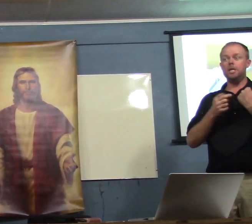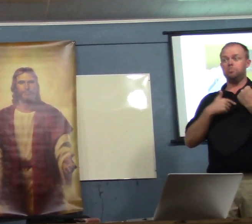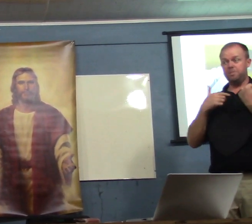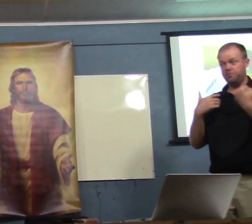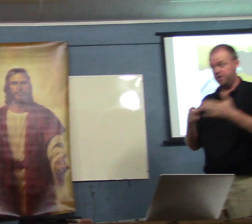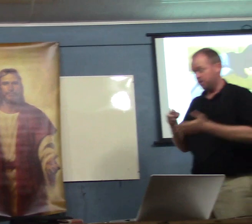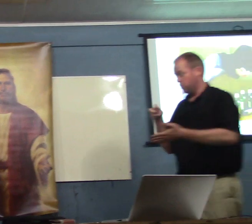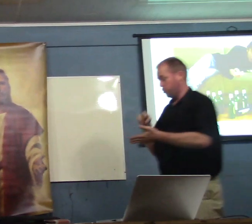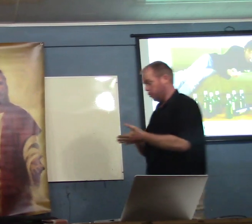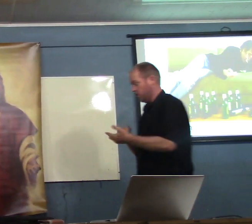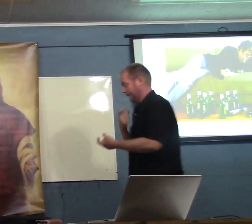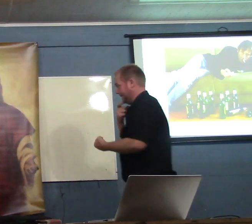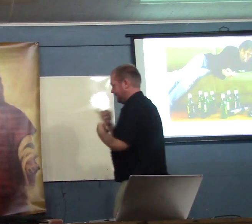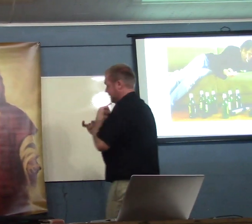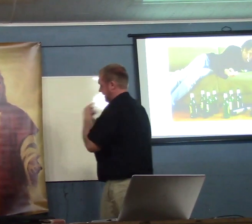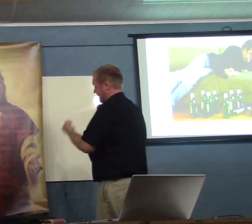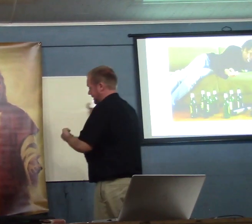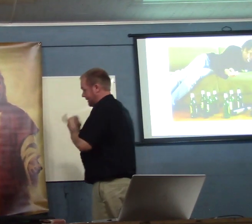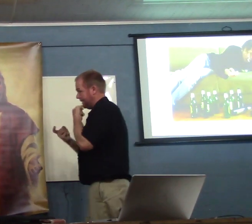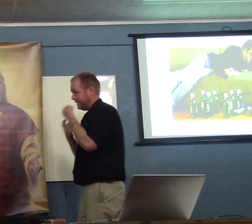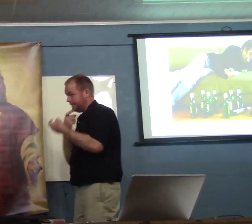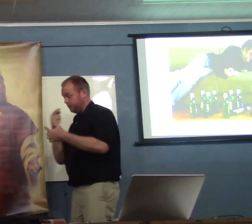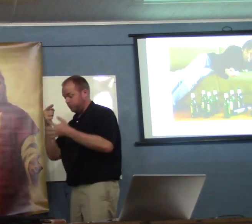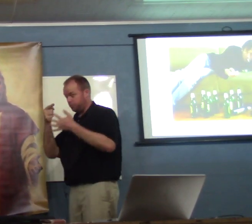I have saved one sin in my heart.